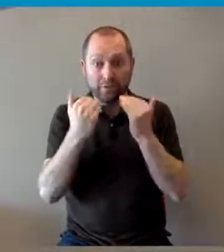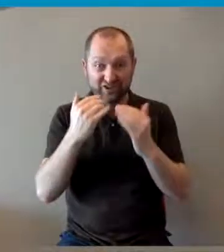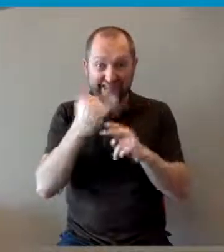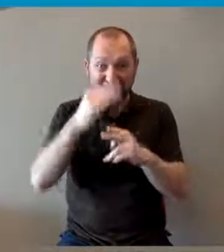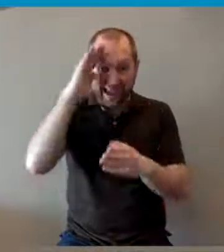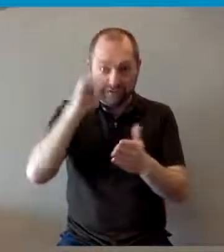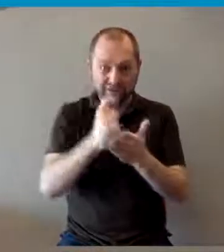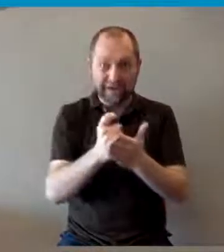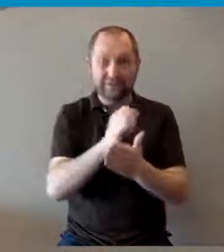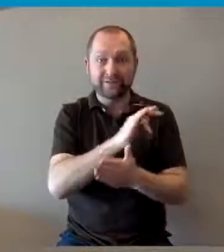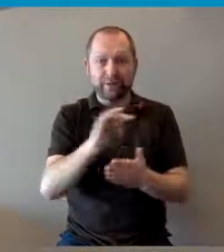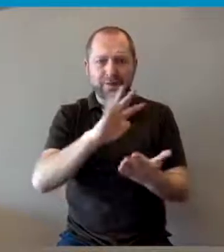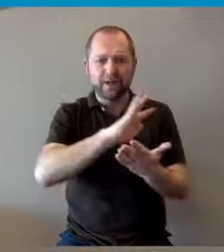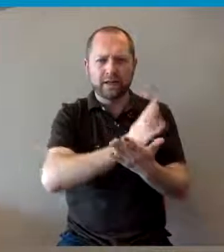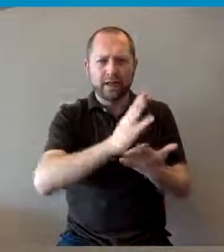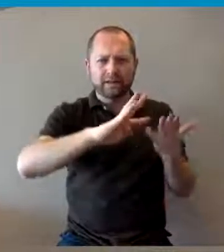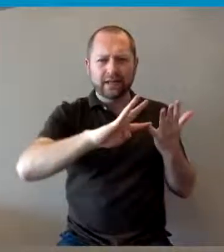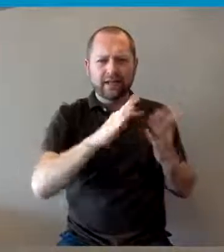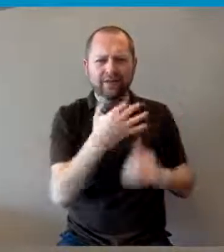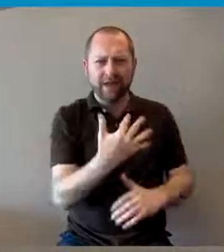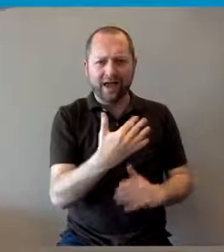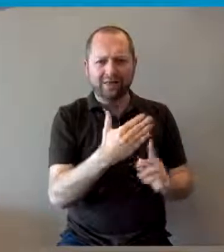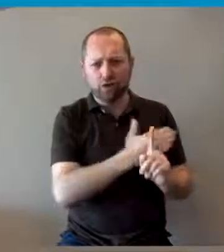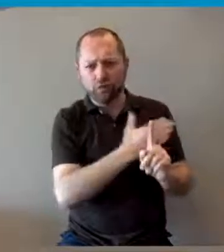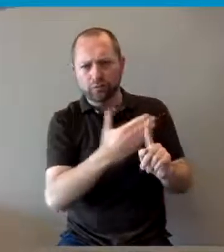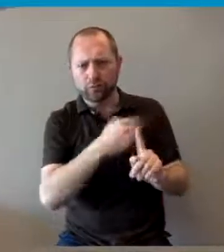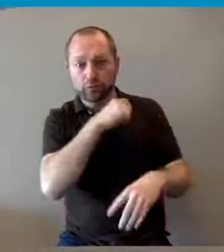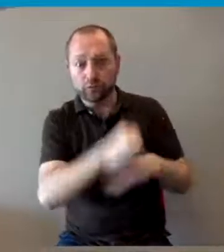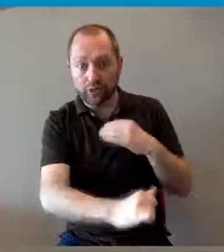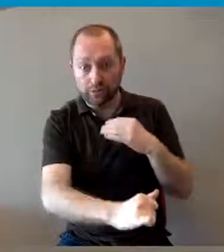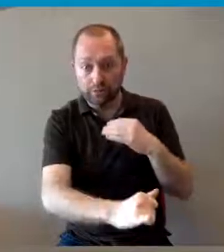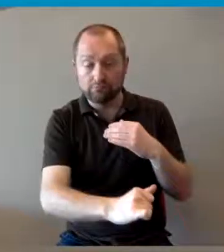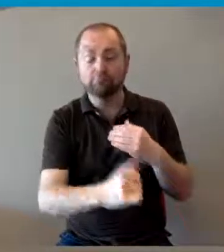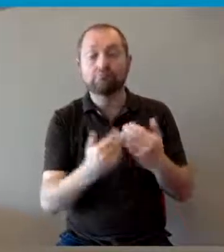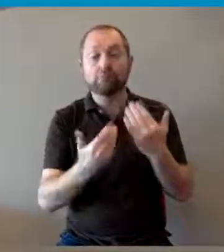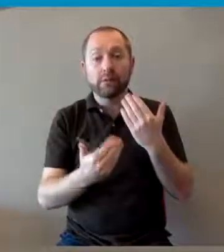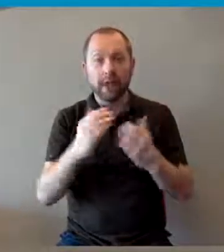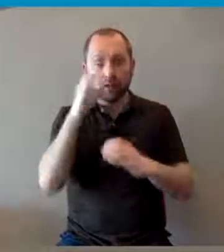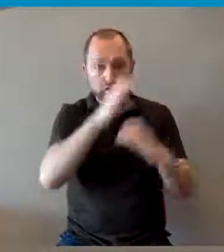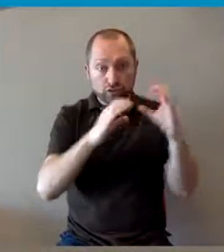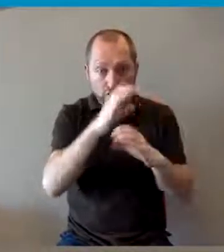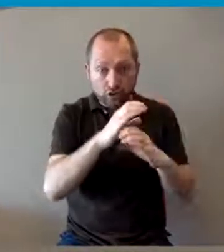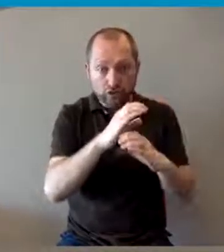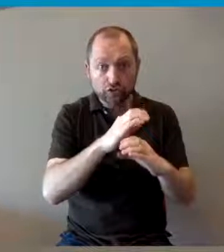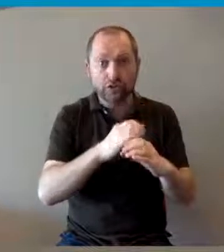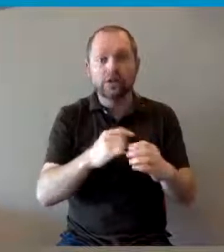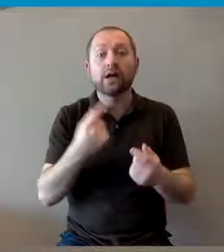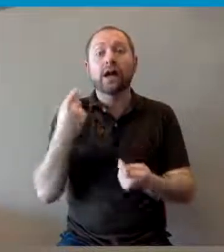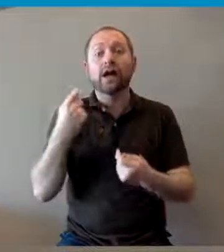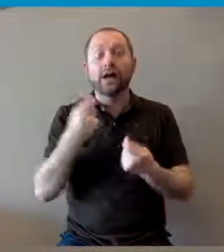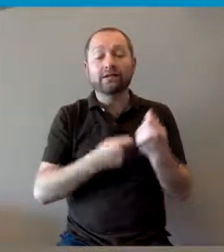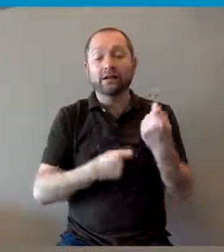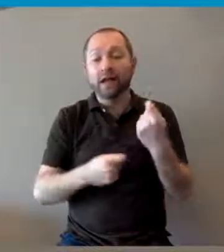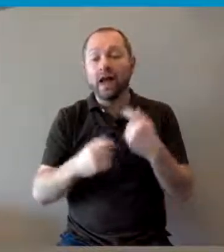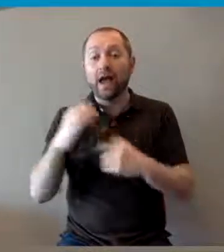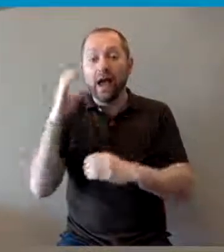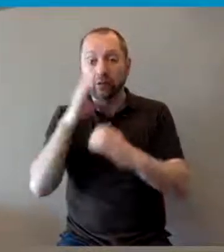articles published from 1995 until the present day, how to search for articles on the Irish Times